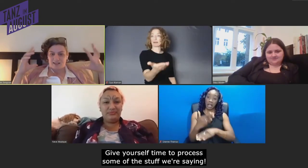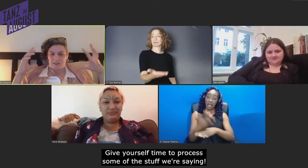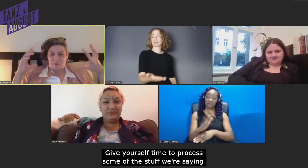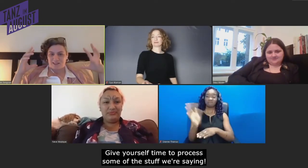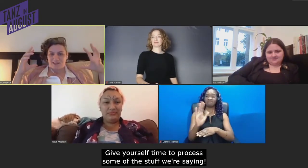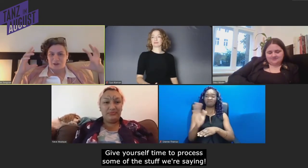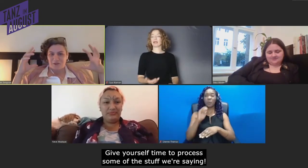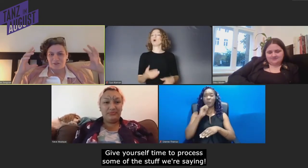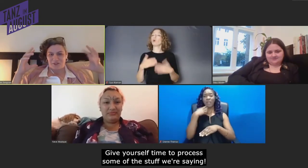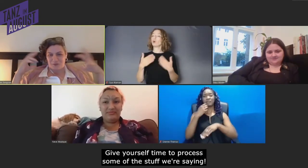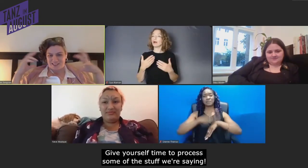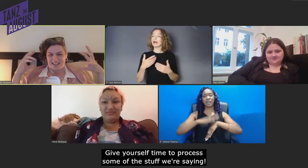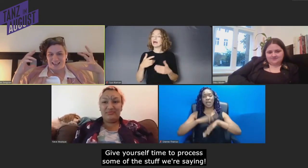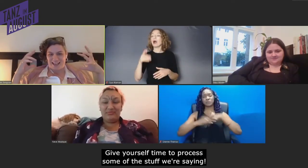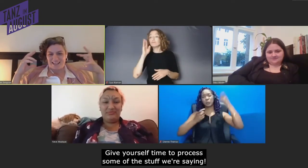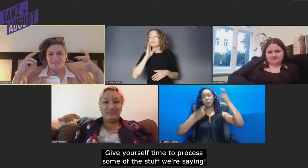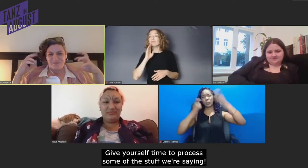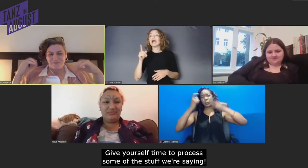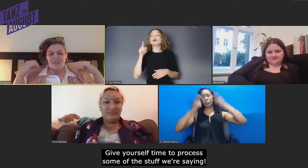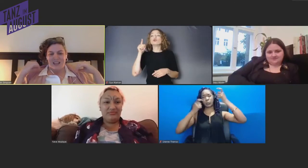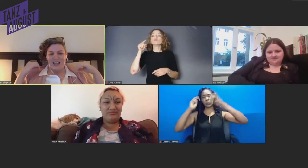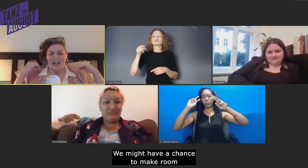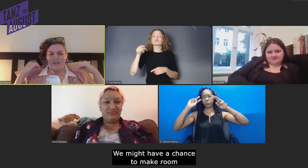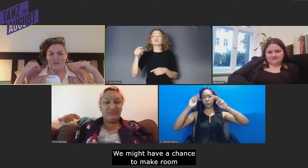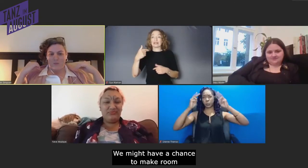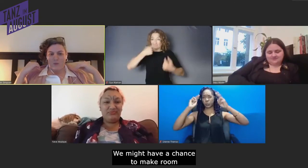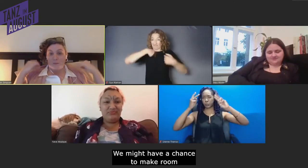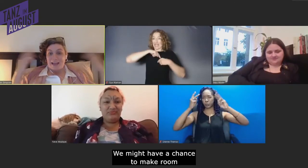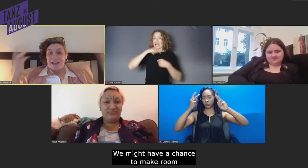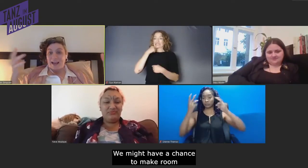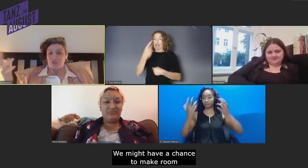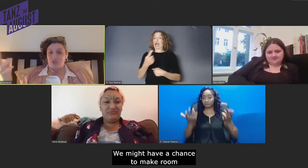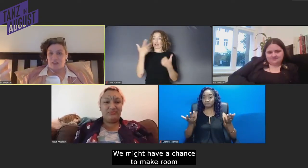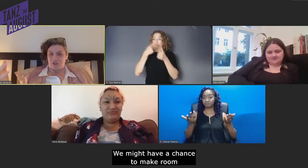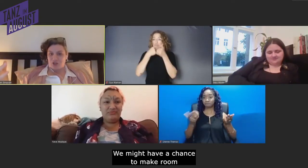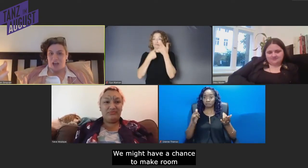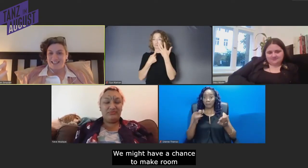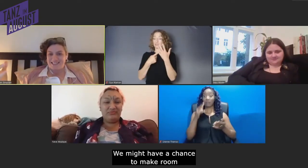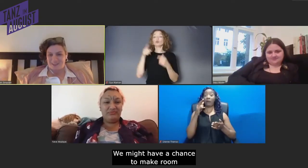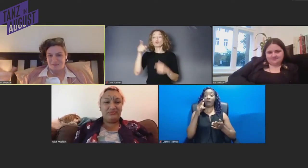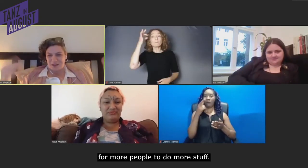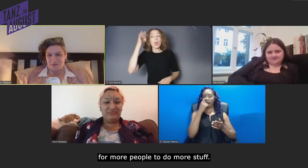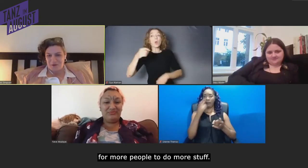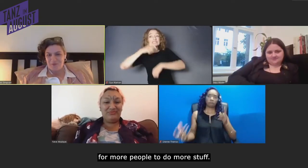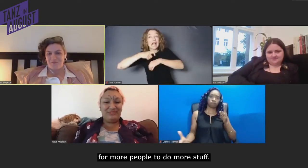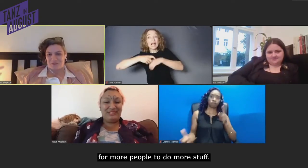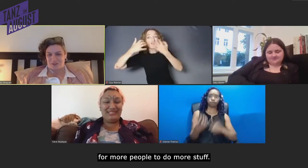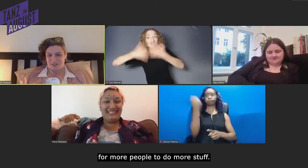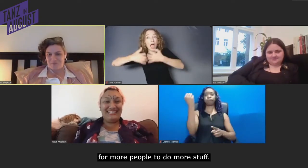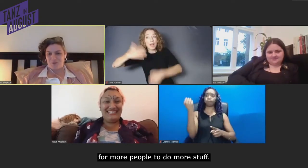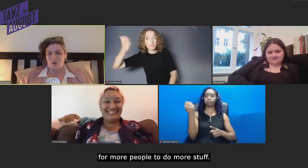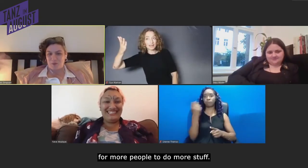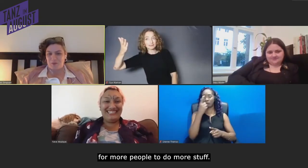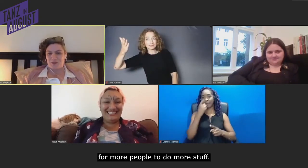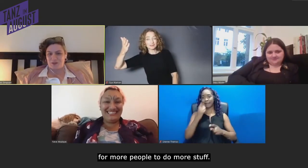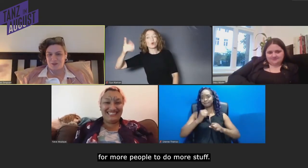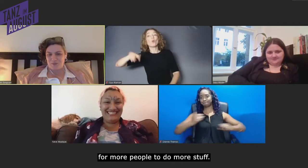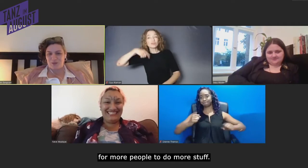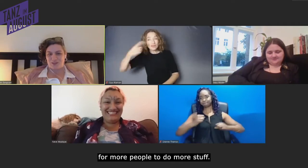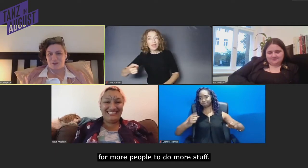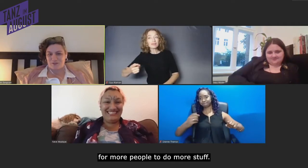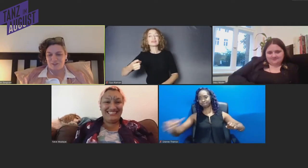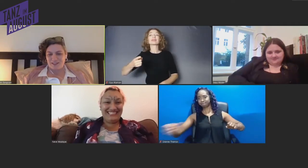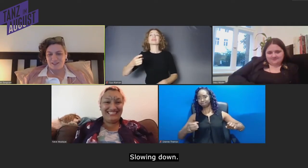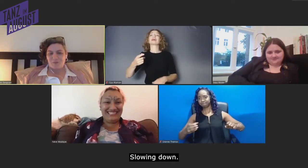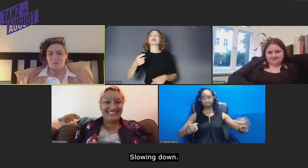process some of the stuff that we're saying, and we might actually have a chance to make room for some more people to do some more